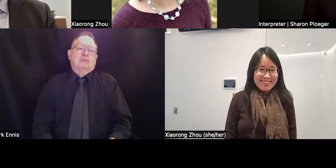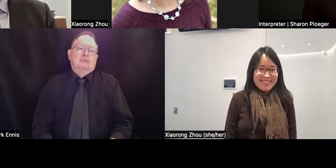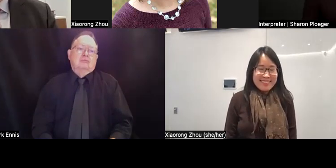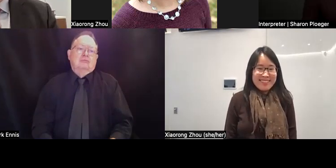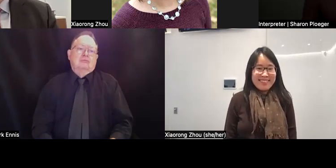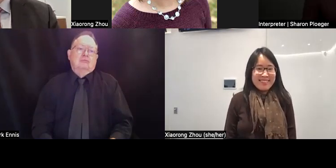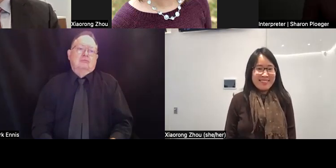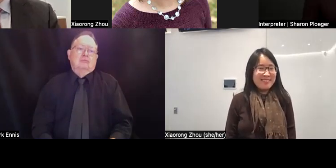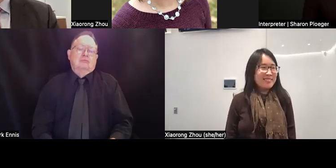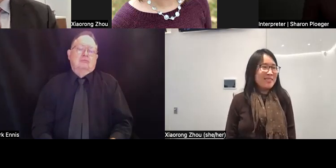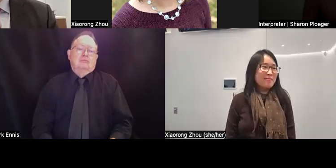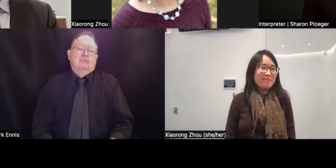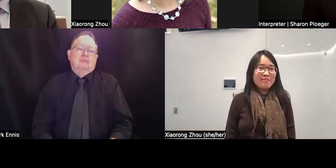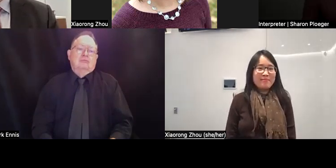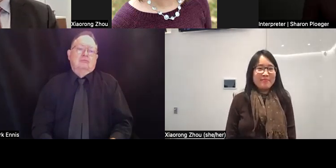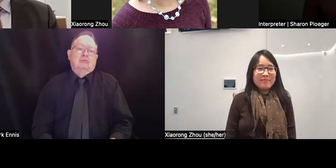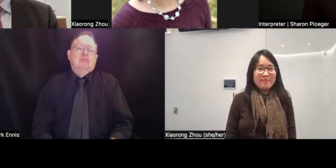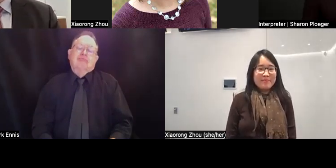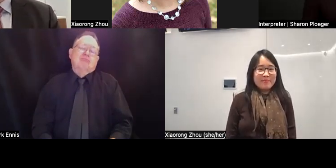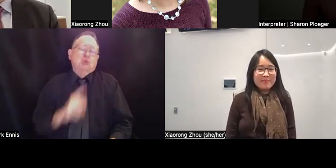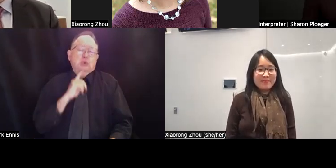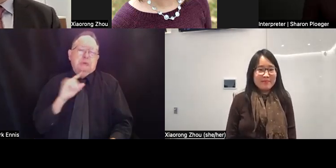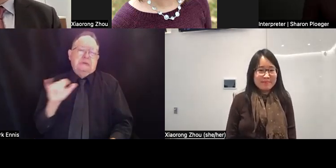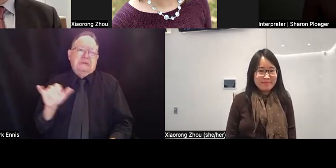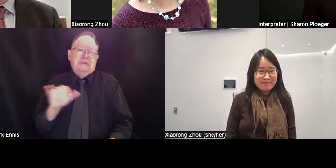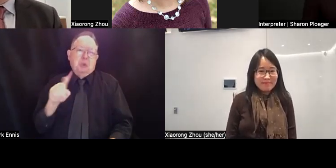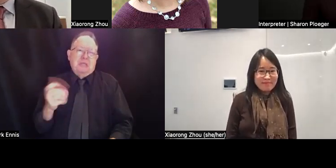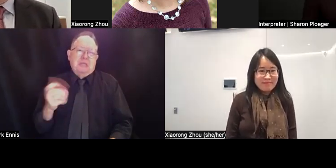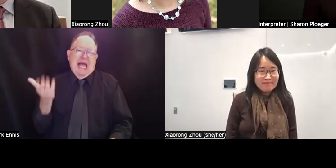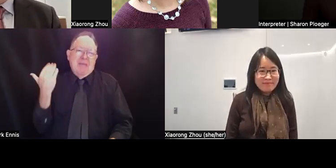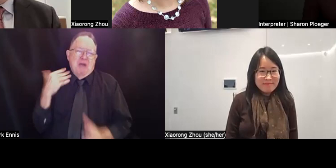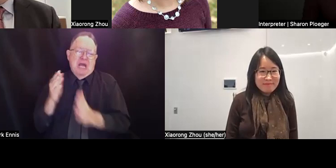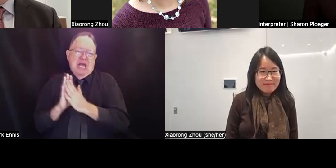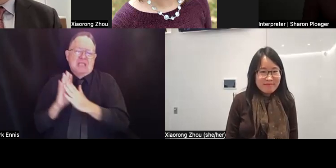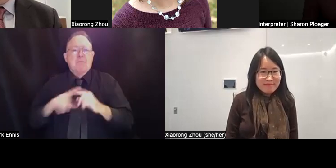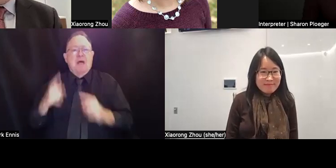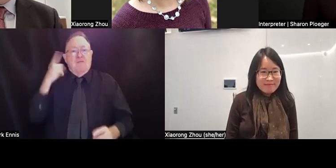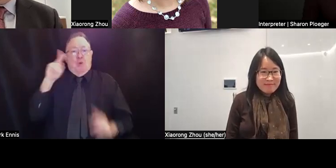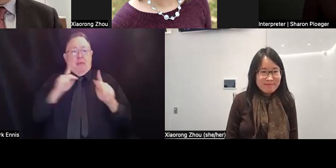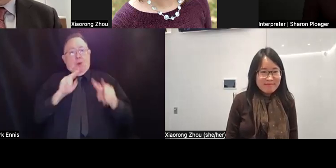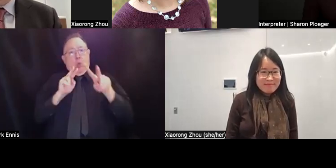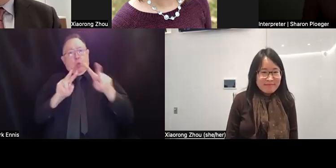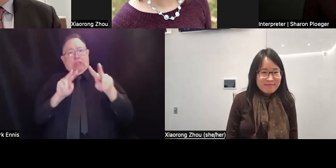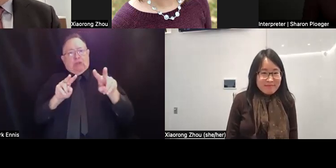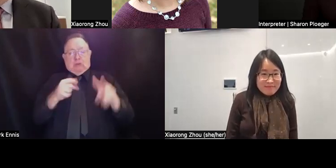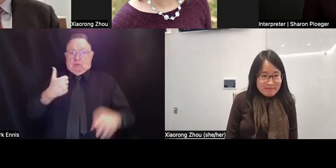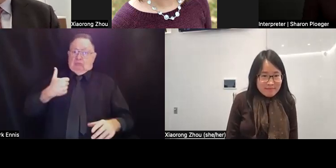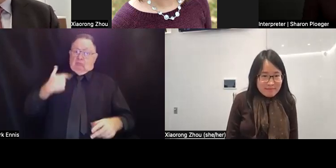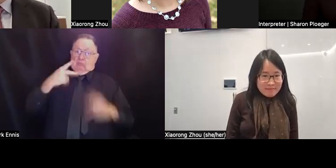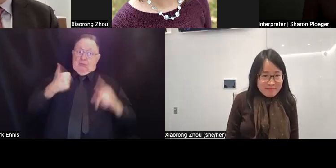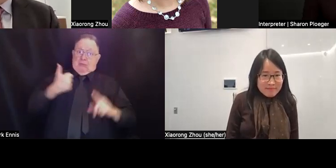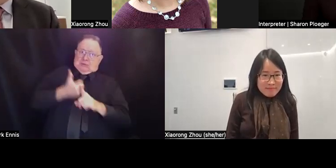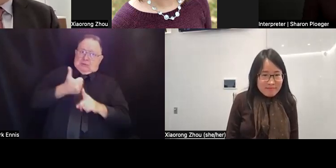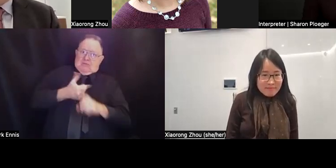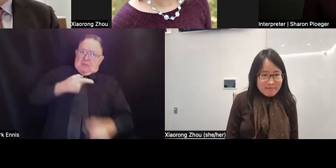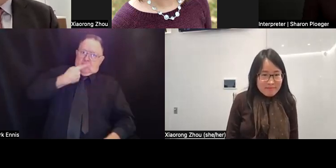So this is a similar question, but I'm wondering, for those of us watching who are hearing, how can